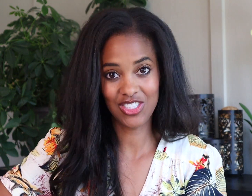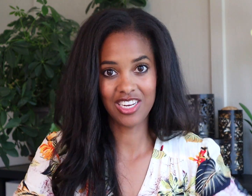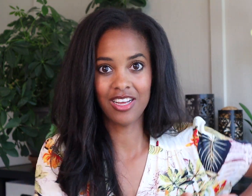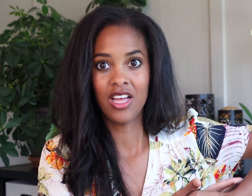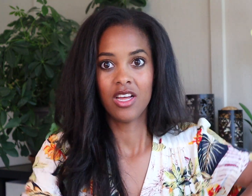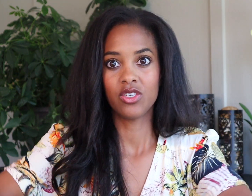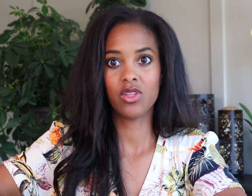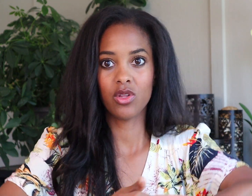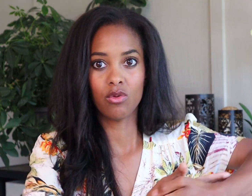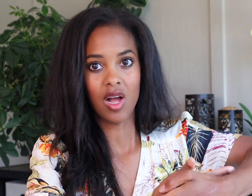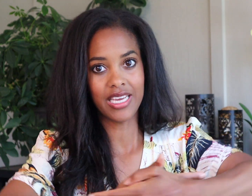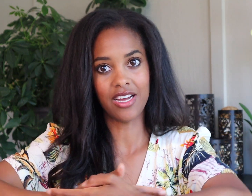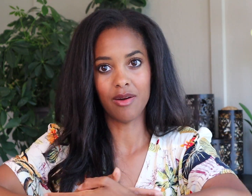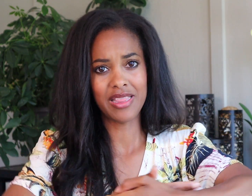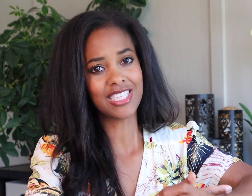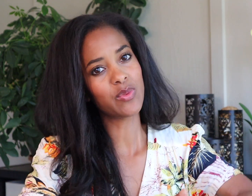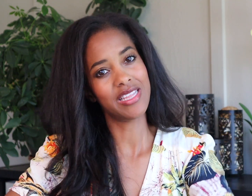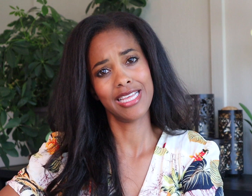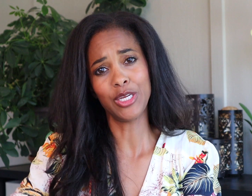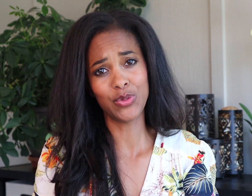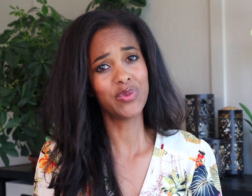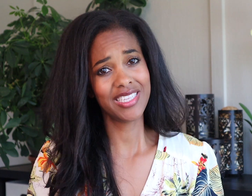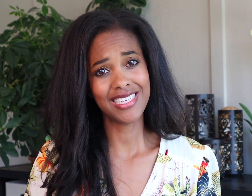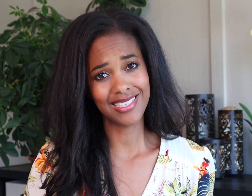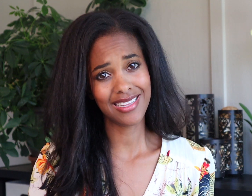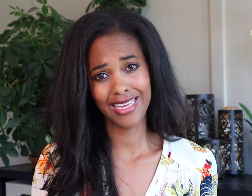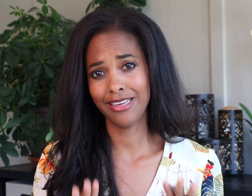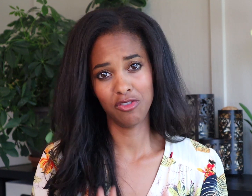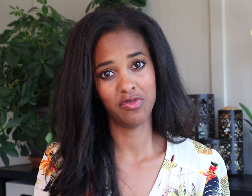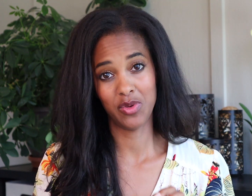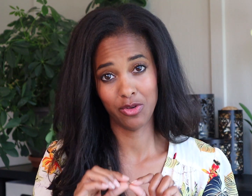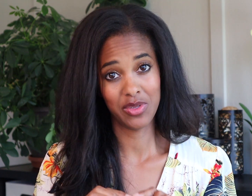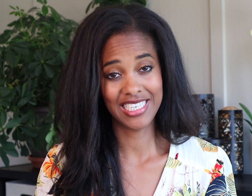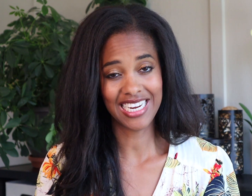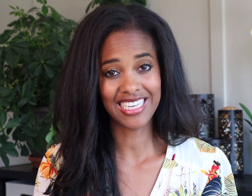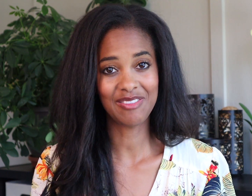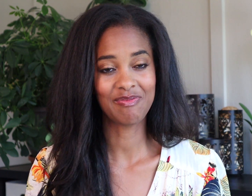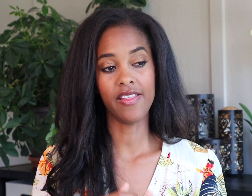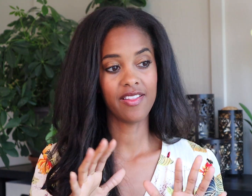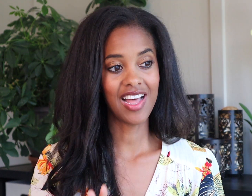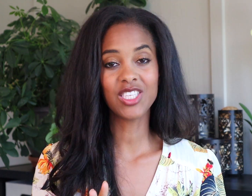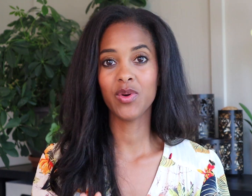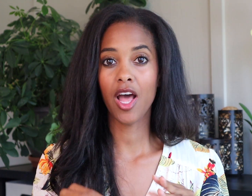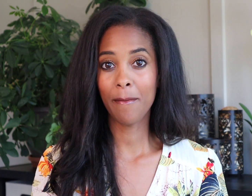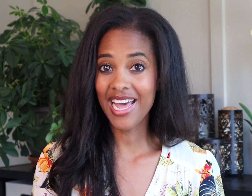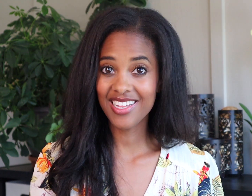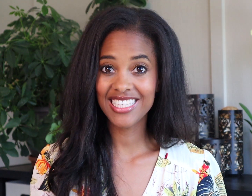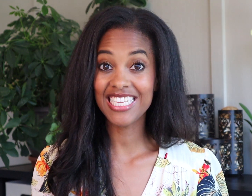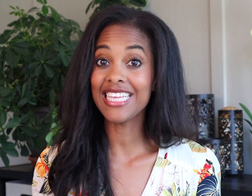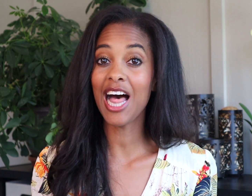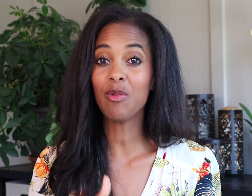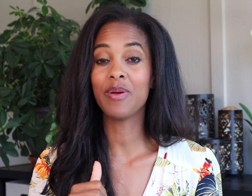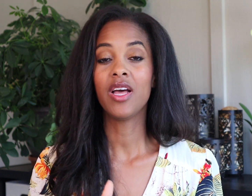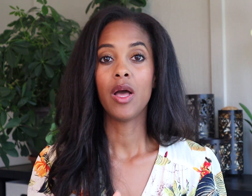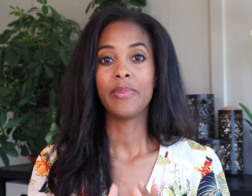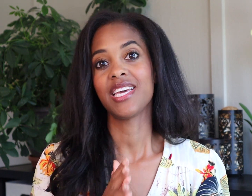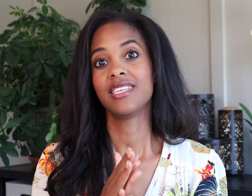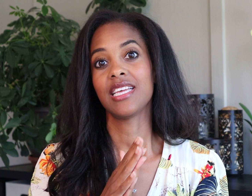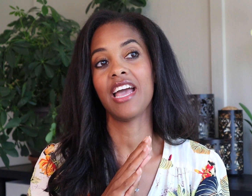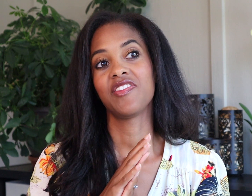gonna do the little rocking arm, and that's one that they can do really easily, even from when they're really tiny. And then the last one on my list is help, because I feel